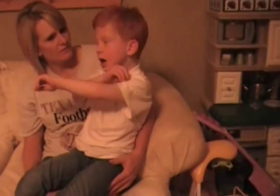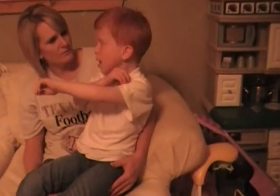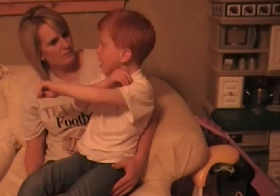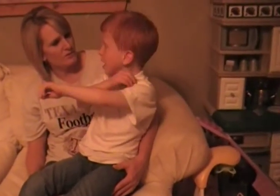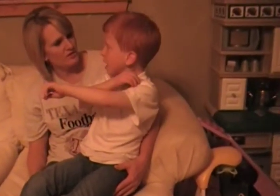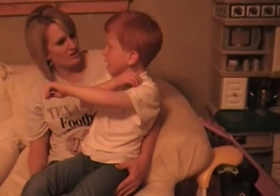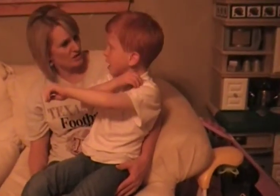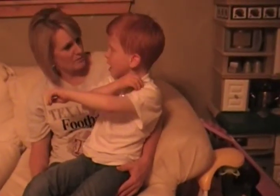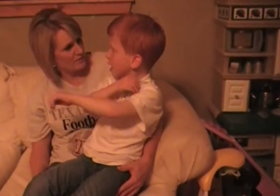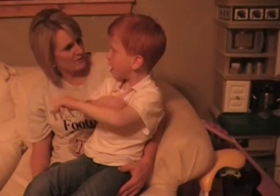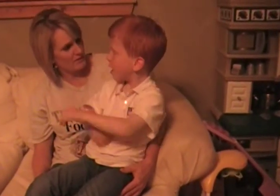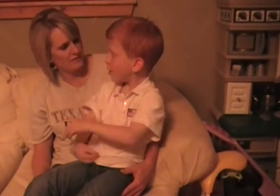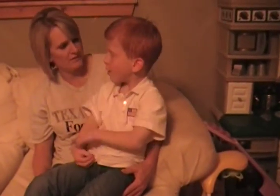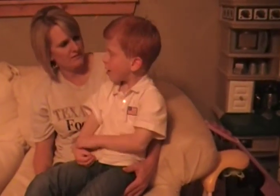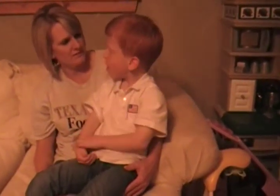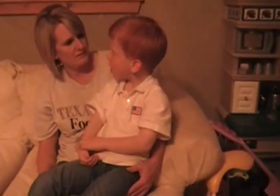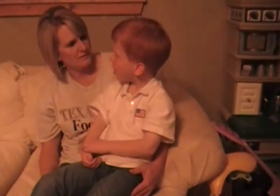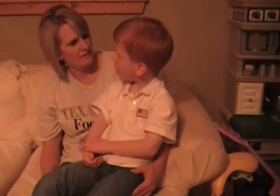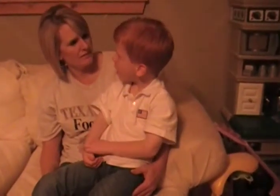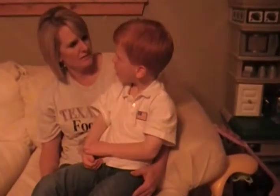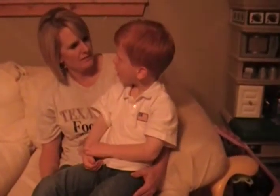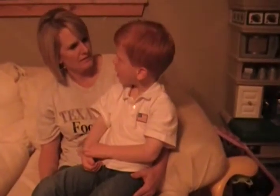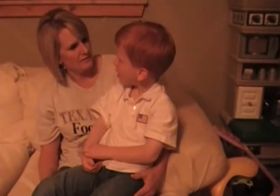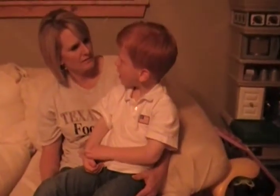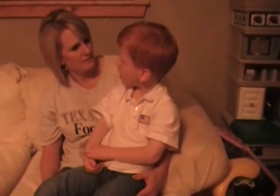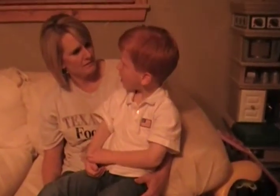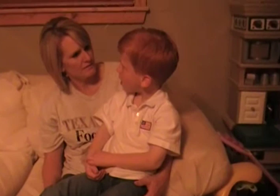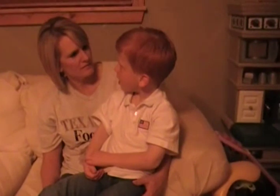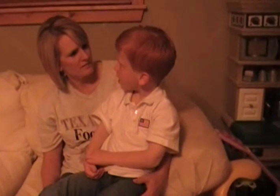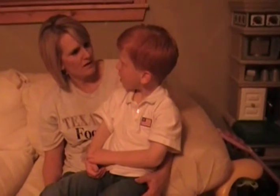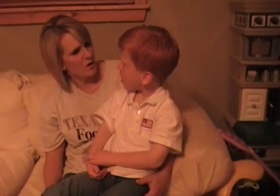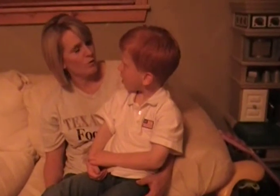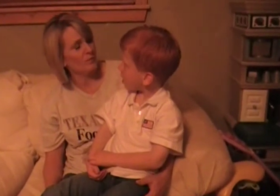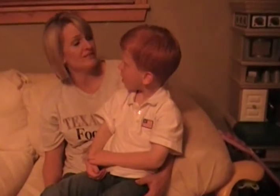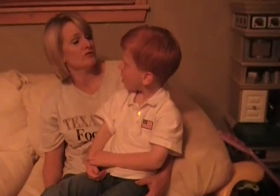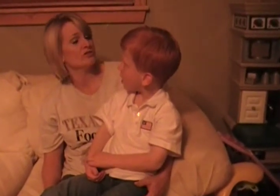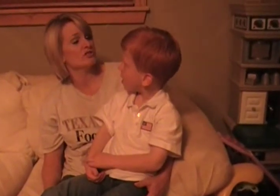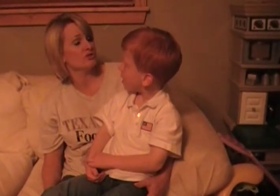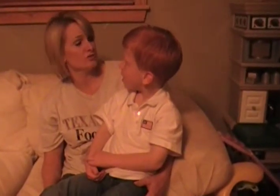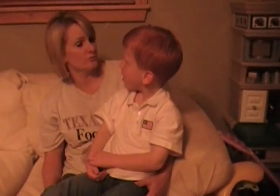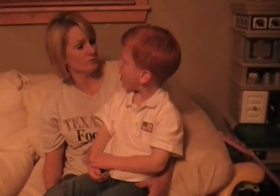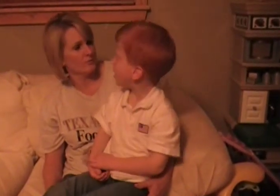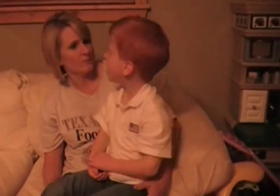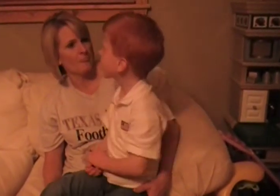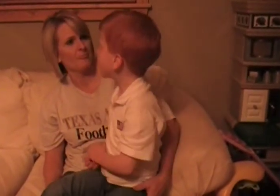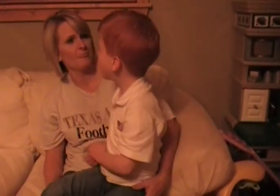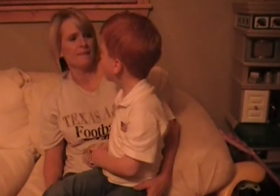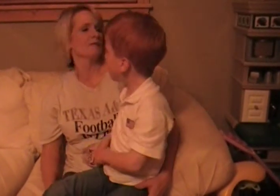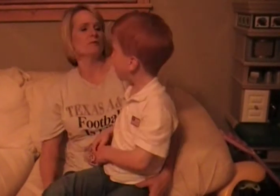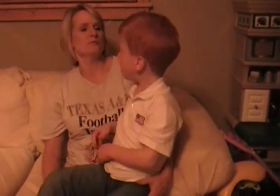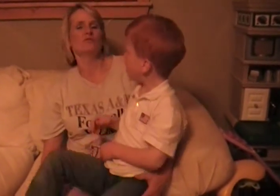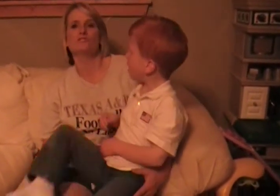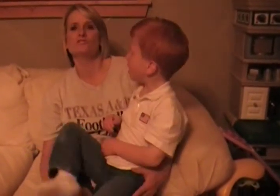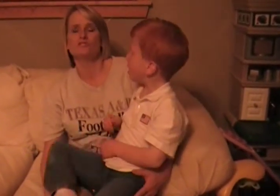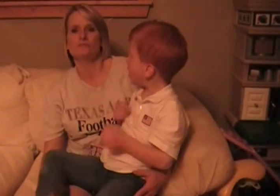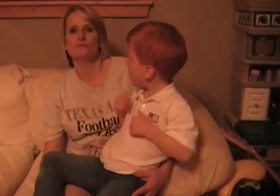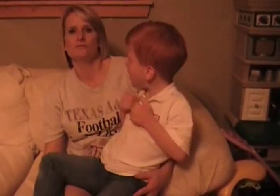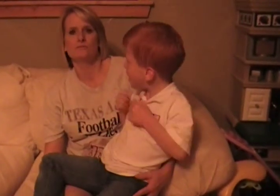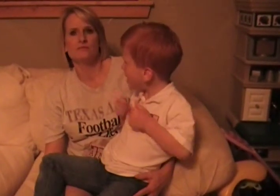What did we see? We saw a white one. We saw sheep. Oh. Well, you guys. Did you see a gorilla? Oh, what did we do at the zoo? What did we do at the zoo? We saw